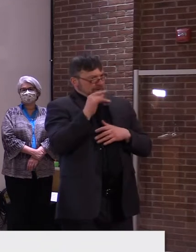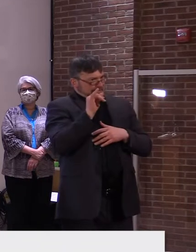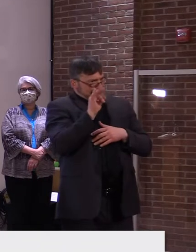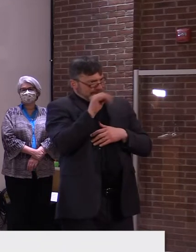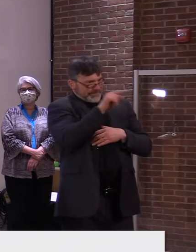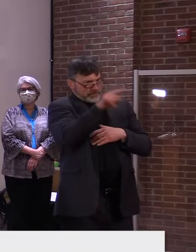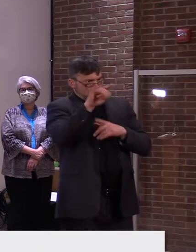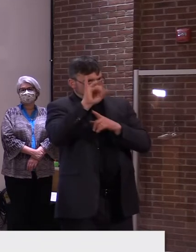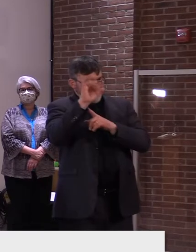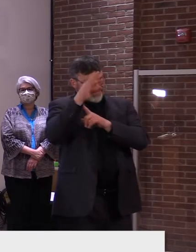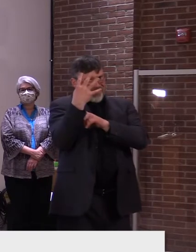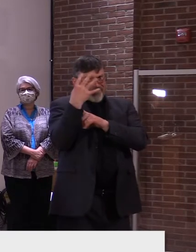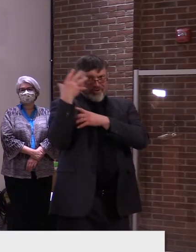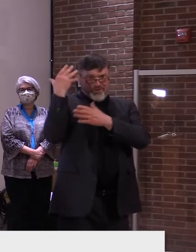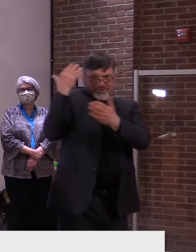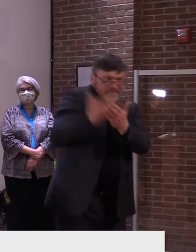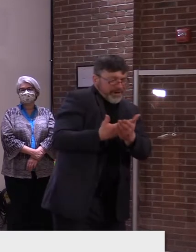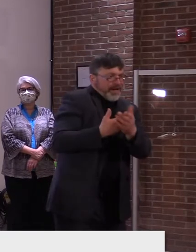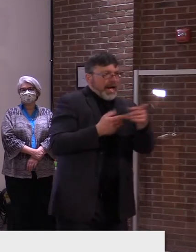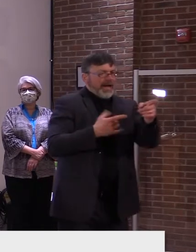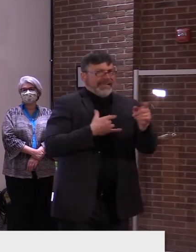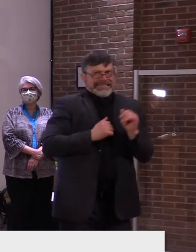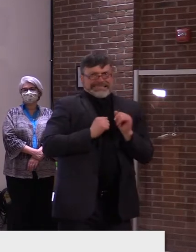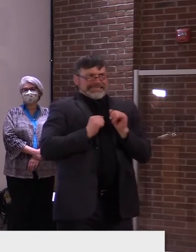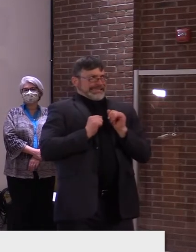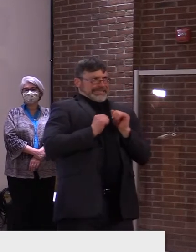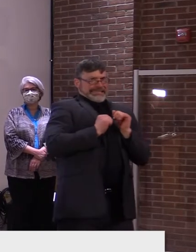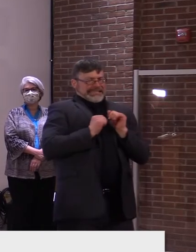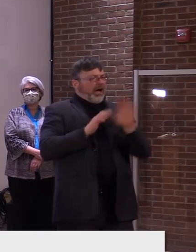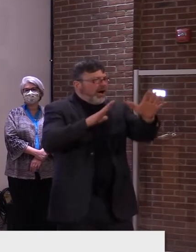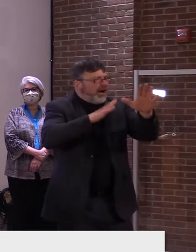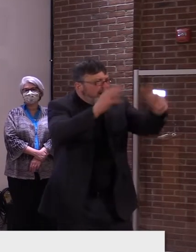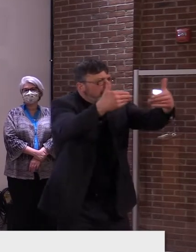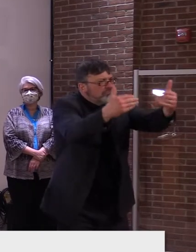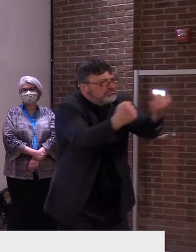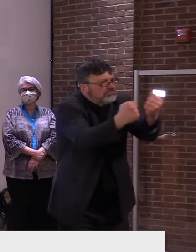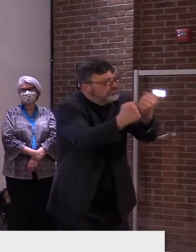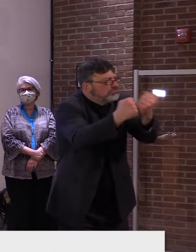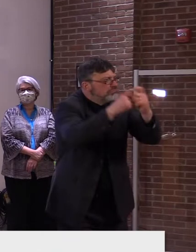time where the mandates will be lifted.